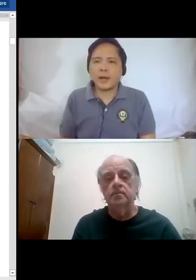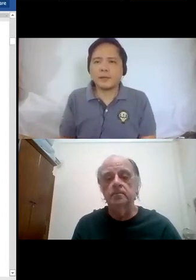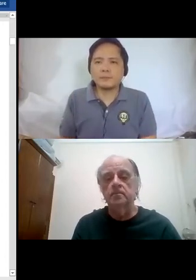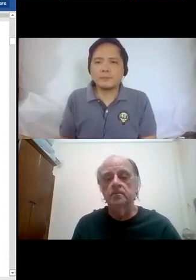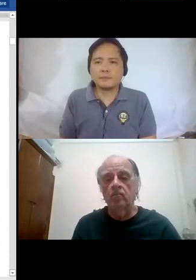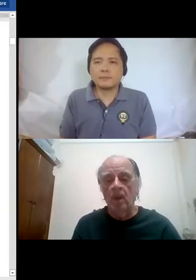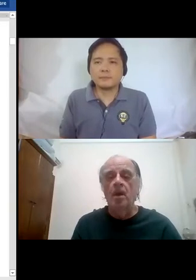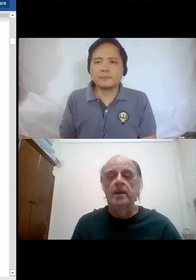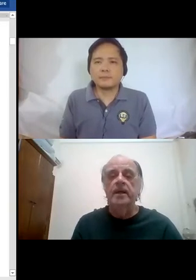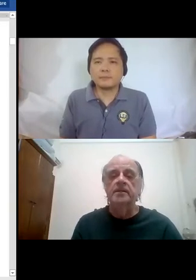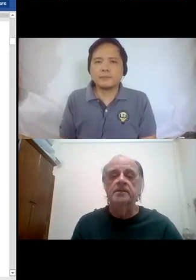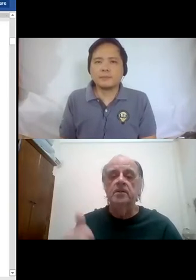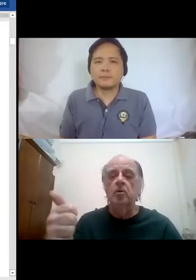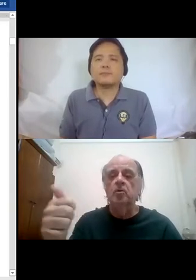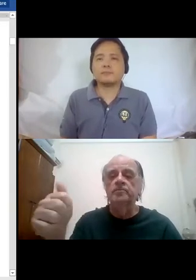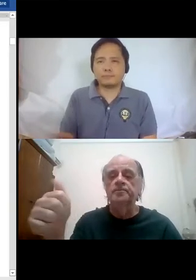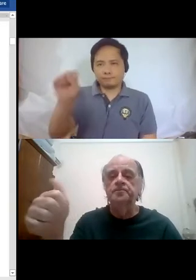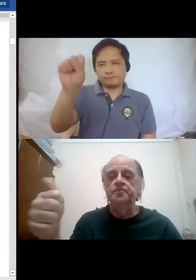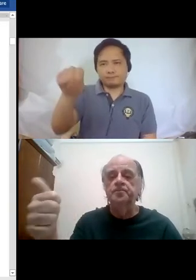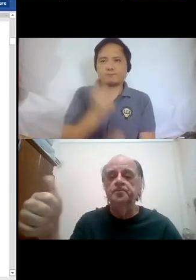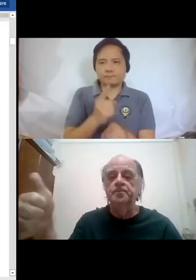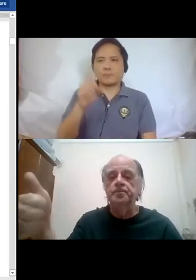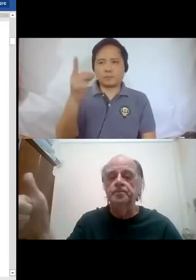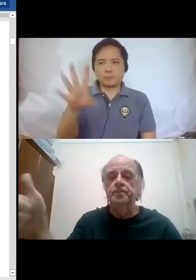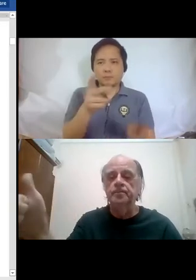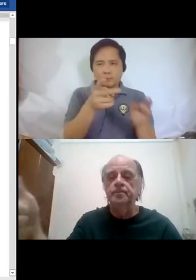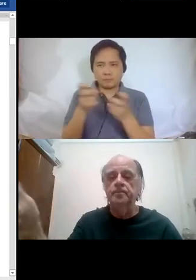One hand. Yes, who?